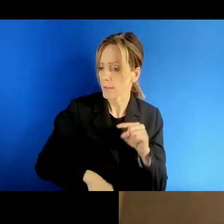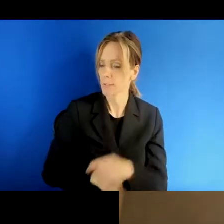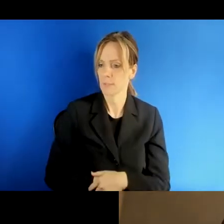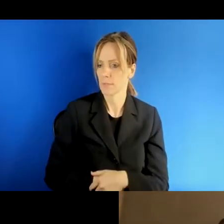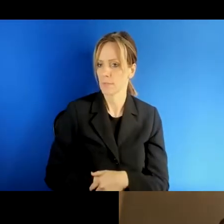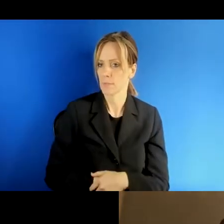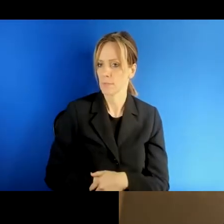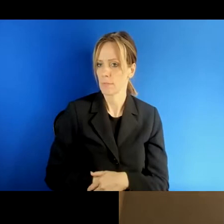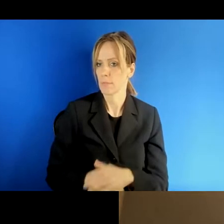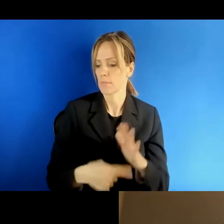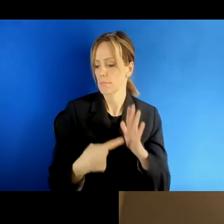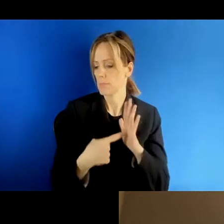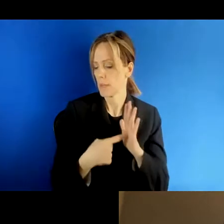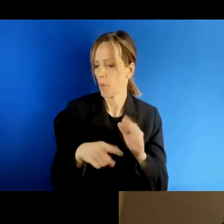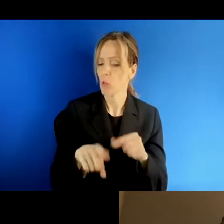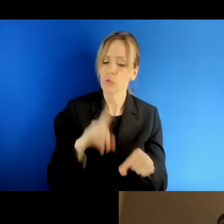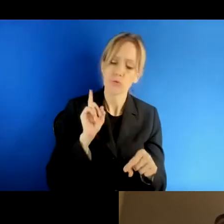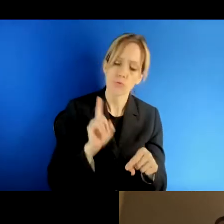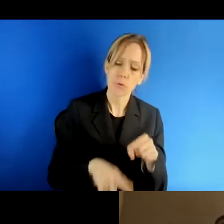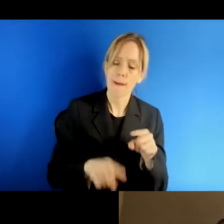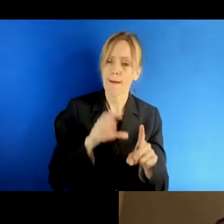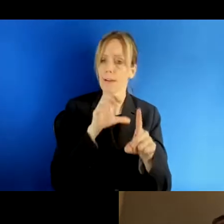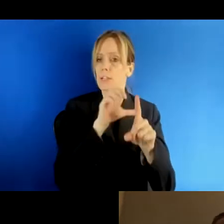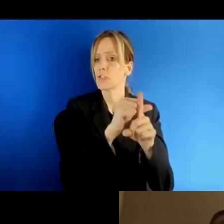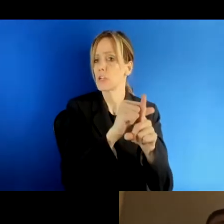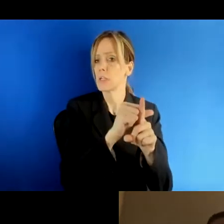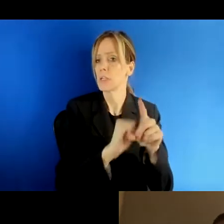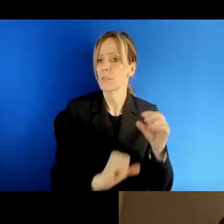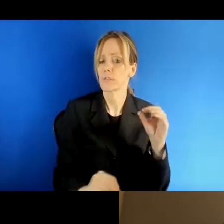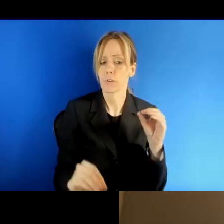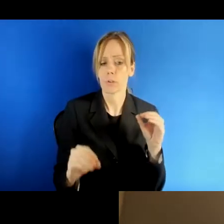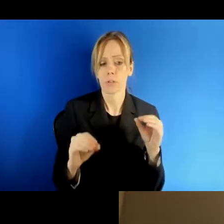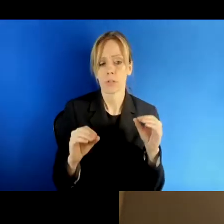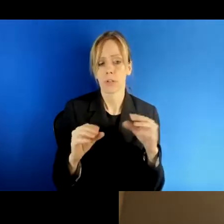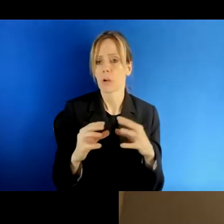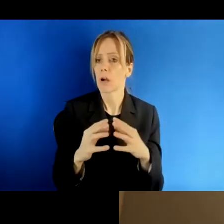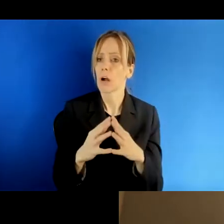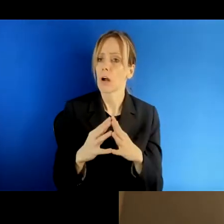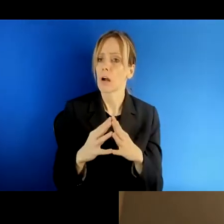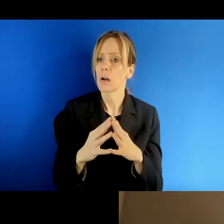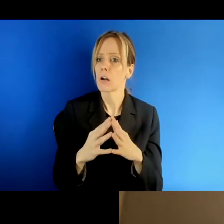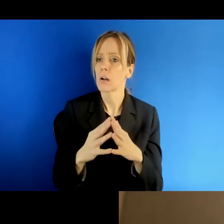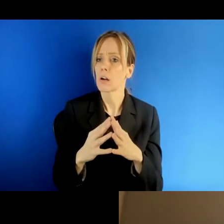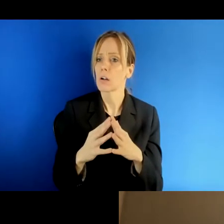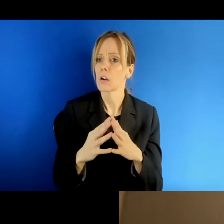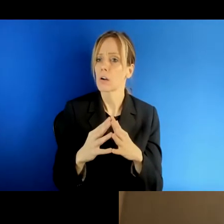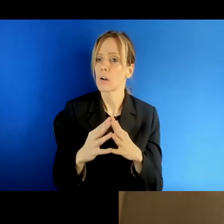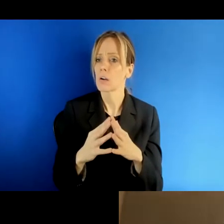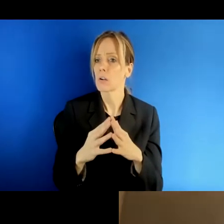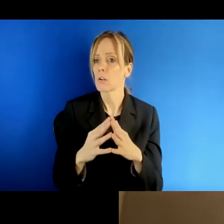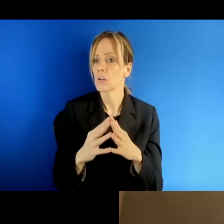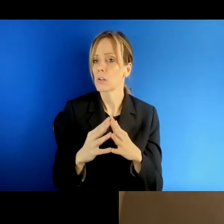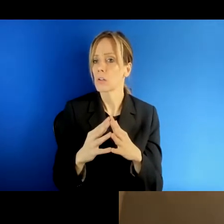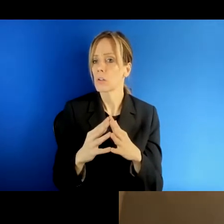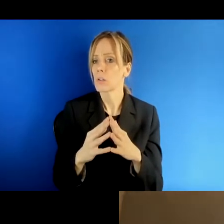cannot achieve more. We shy. A lot of